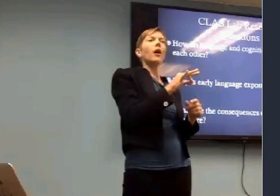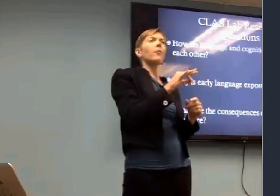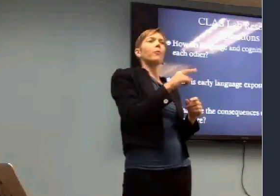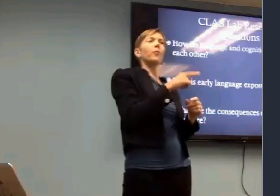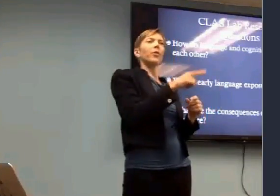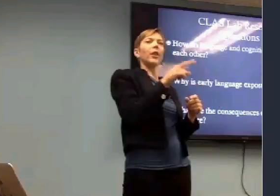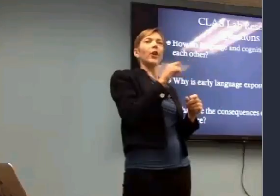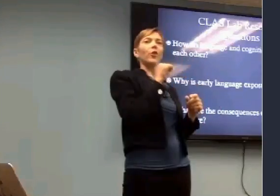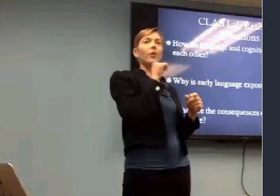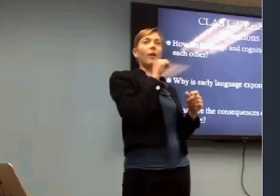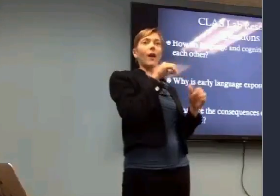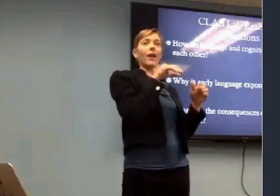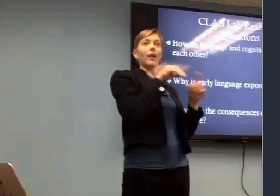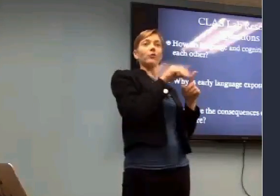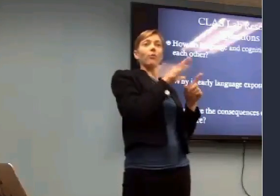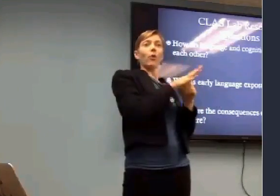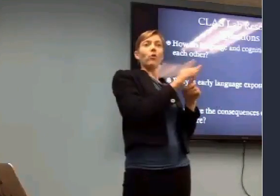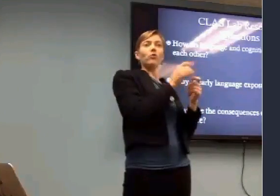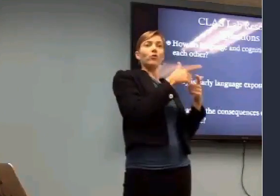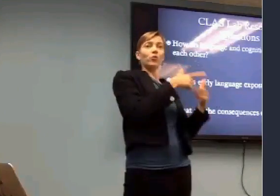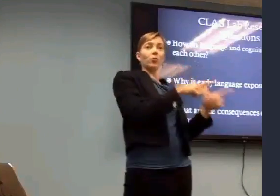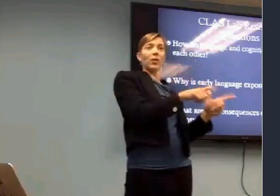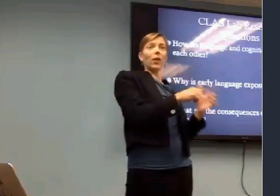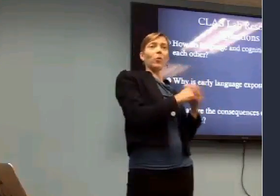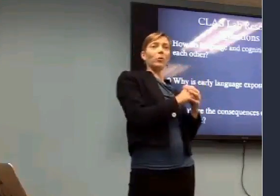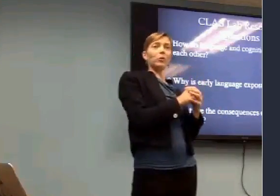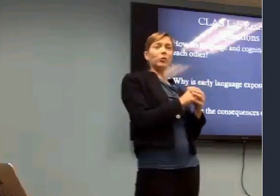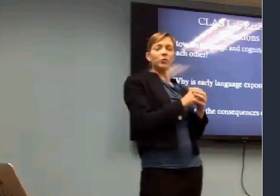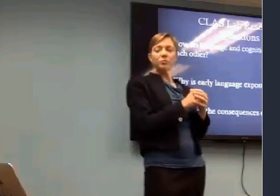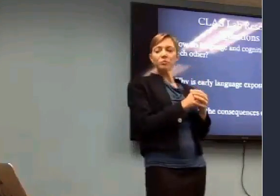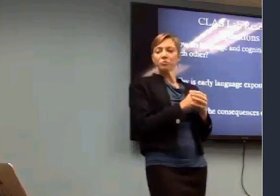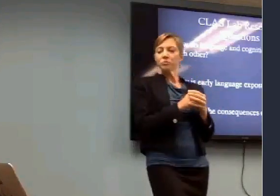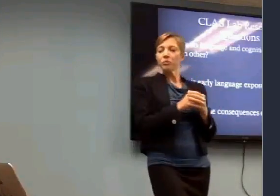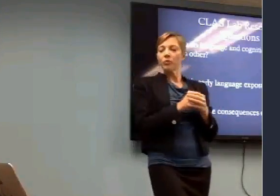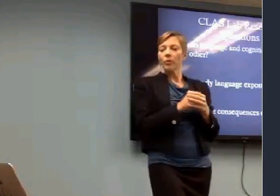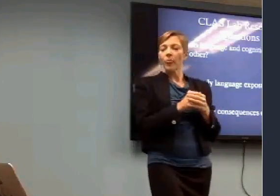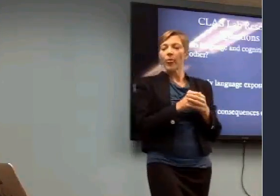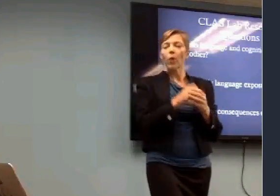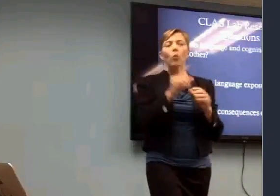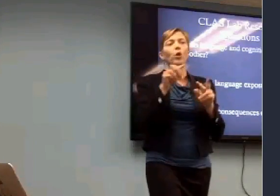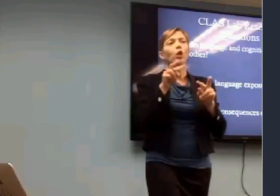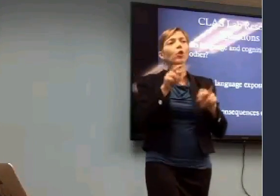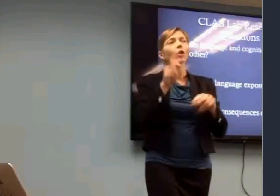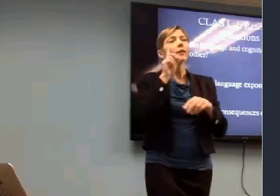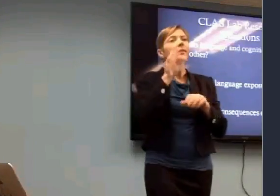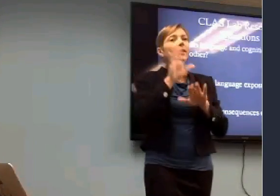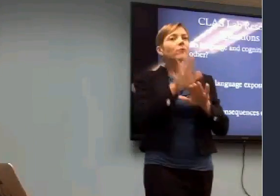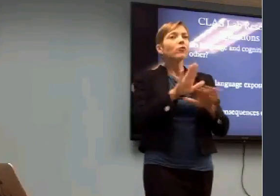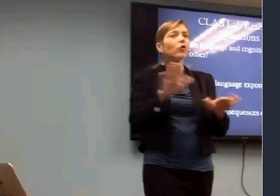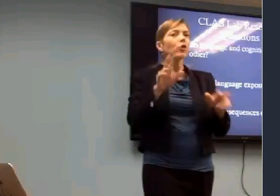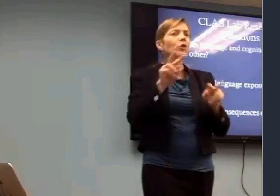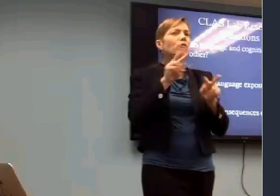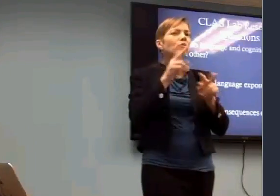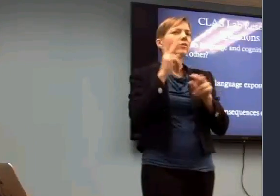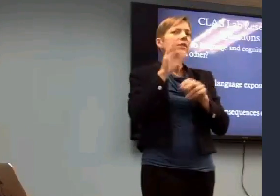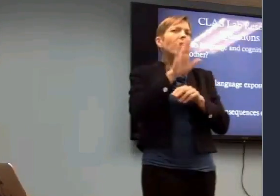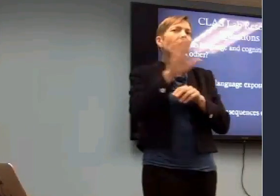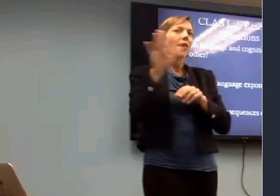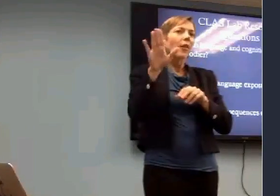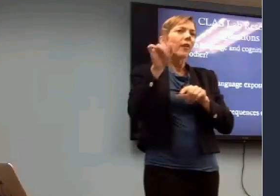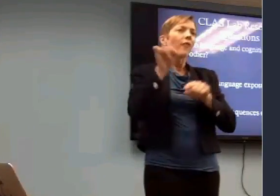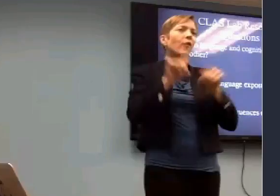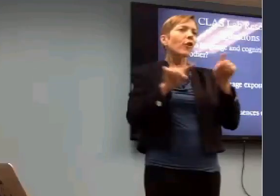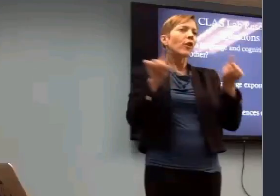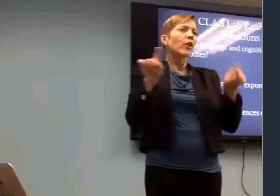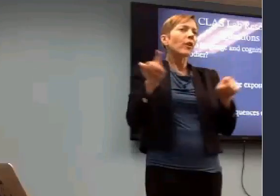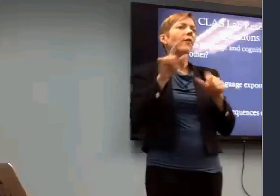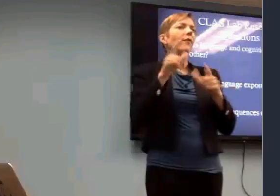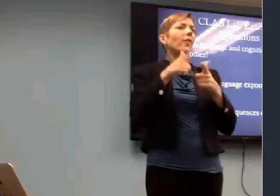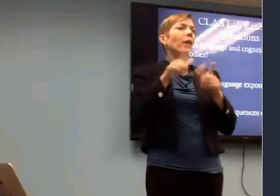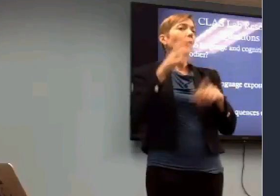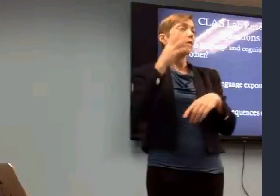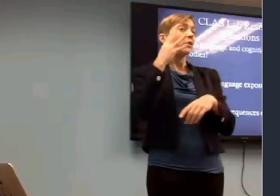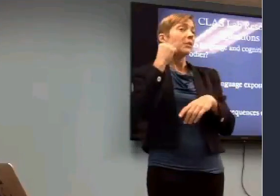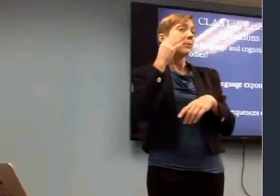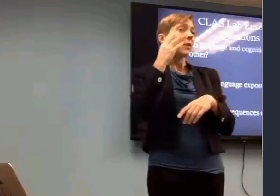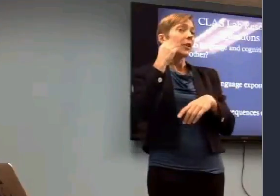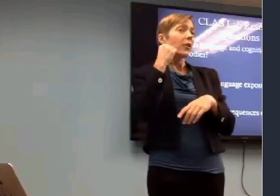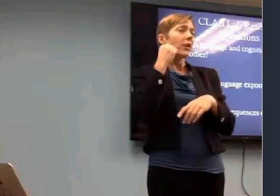happen if they were not exposed to language from birth. So in order to see this relationship, we look at